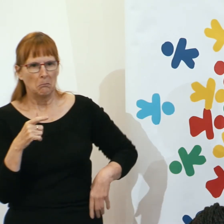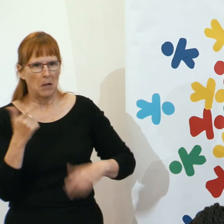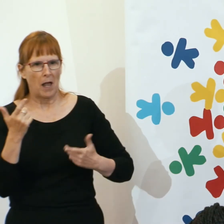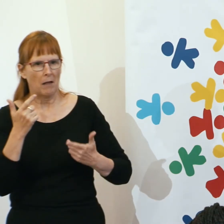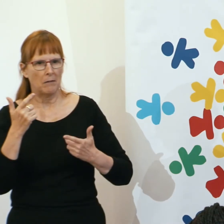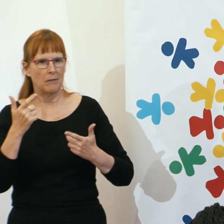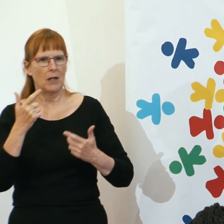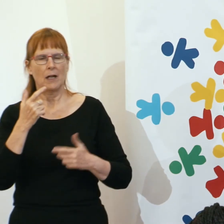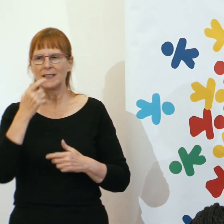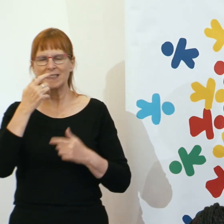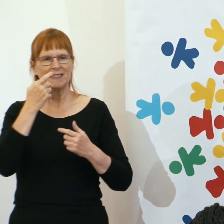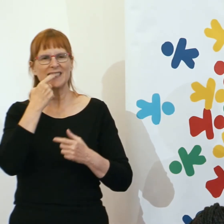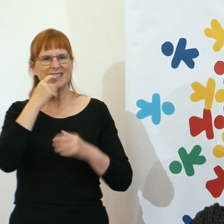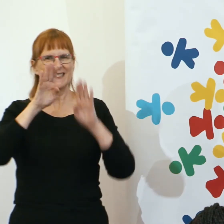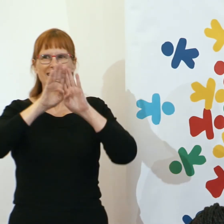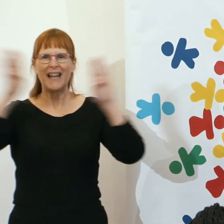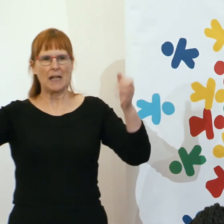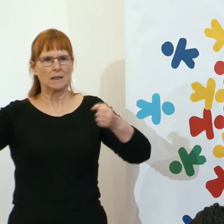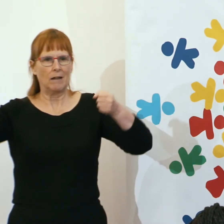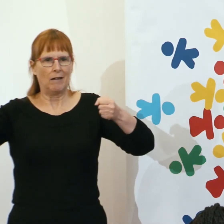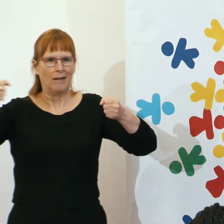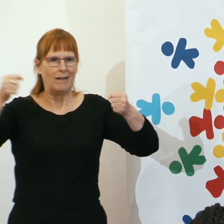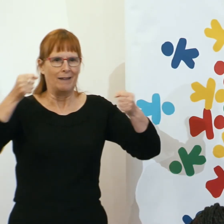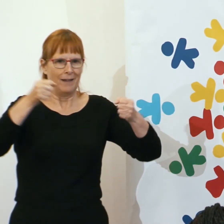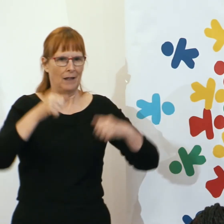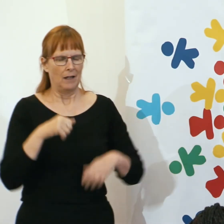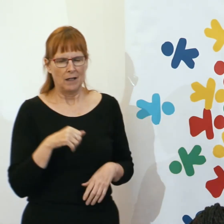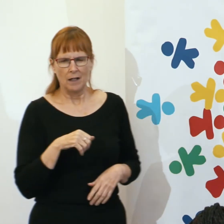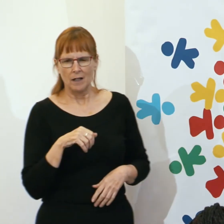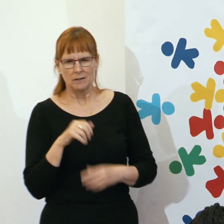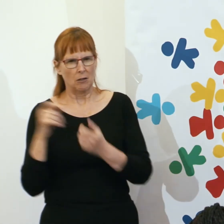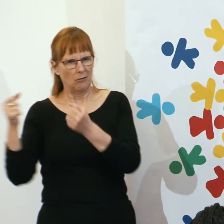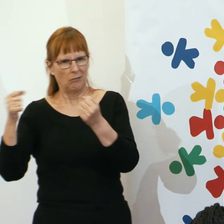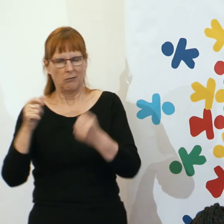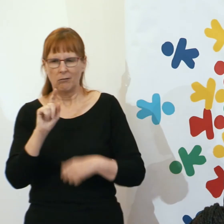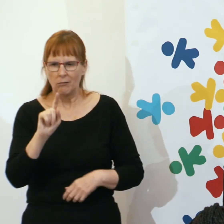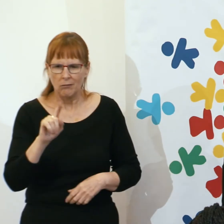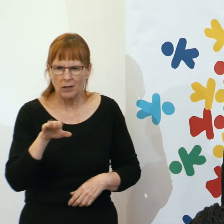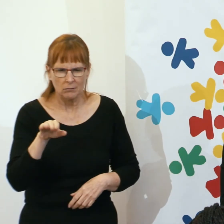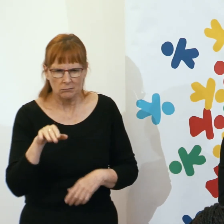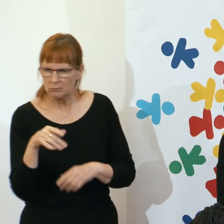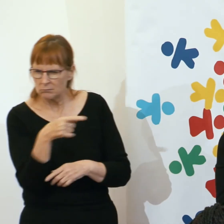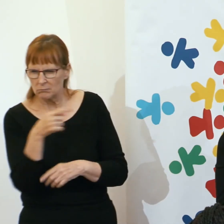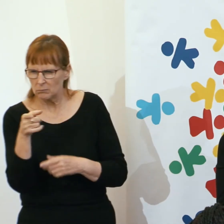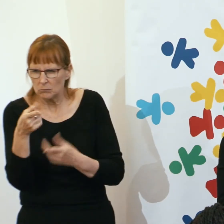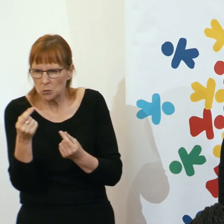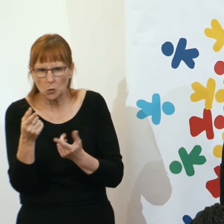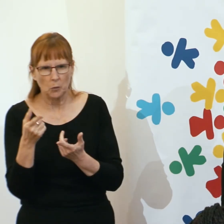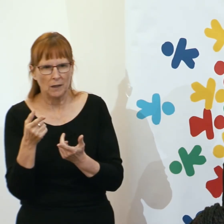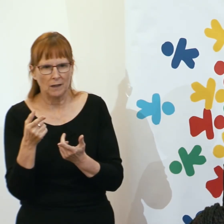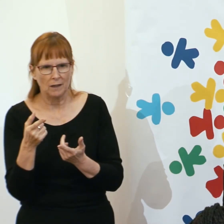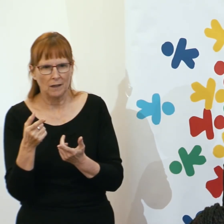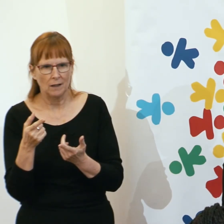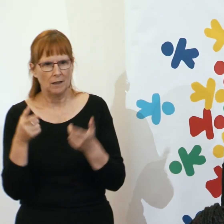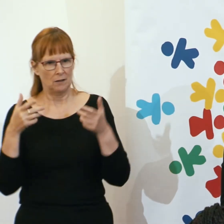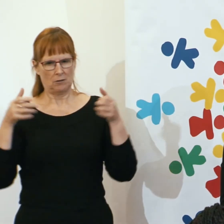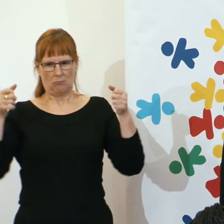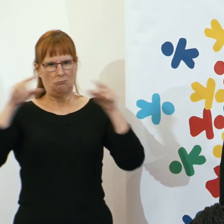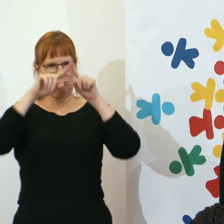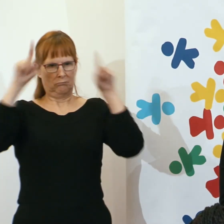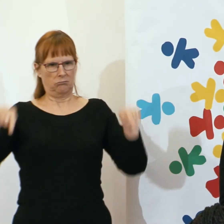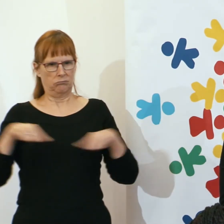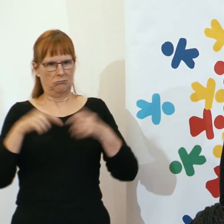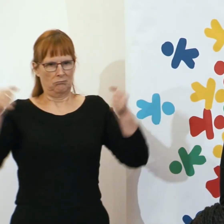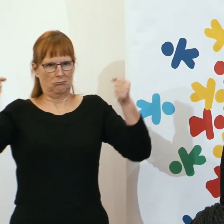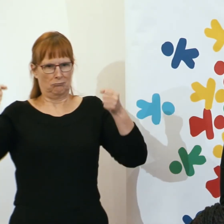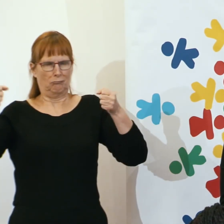large pane of glass. He asks this person, "What are you doing?" And he replies, "I'm